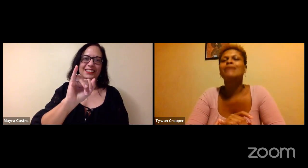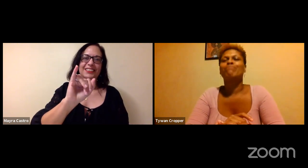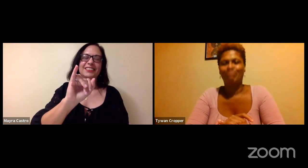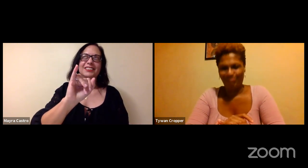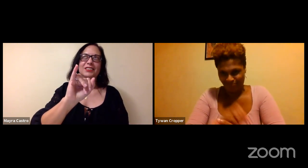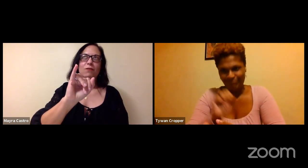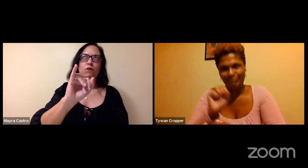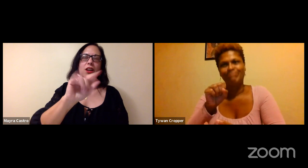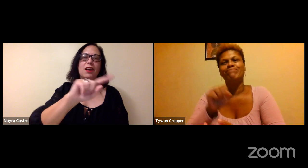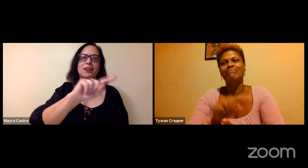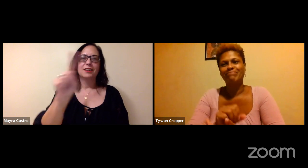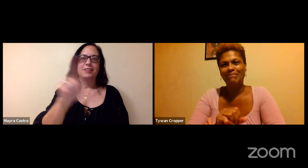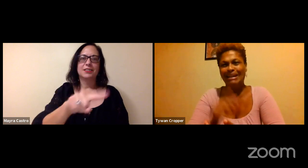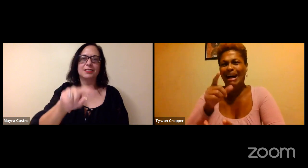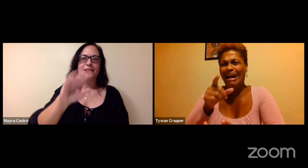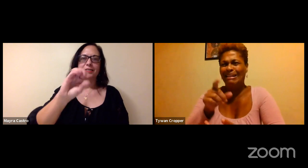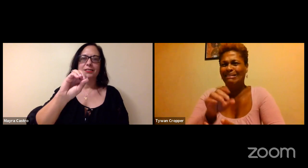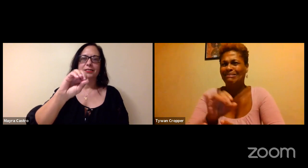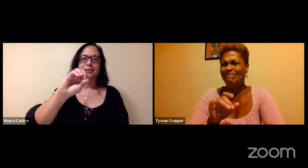S-C-H.